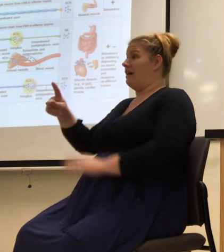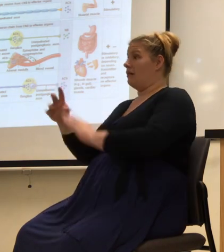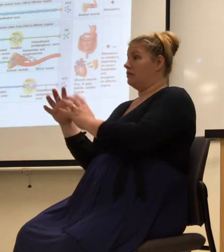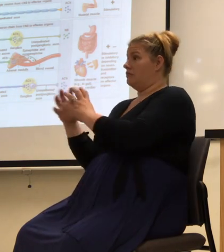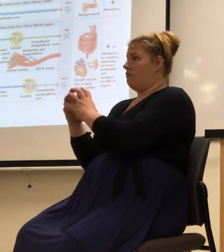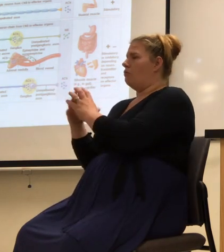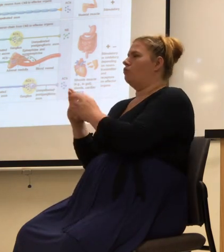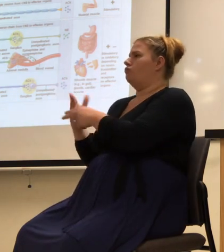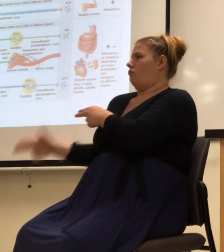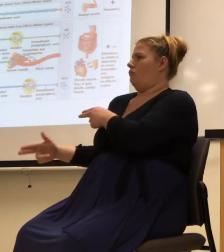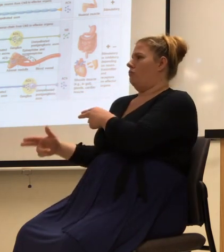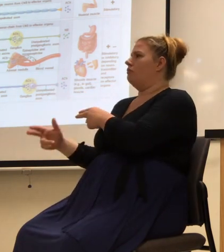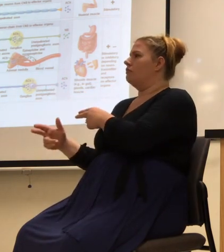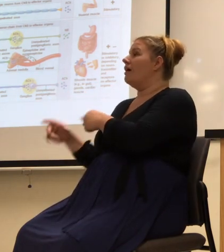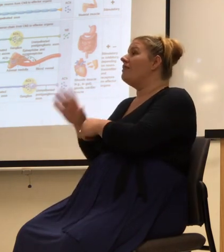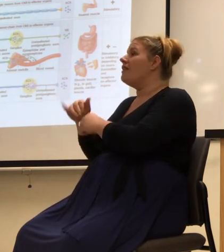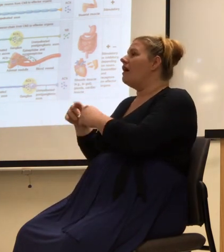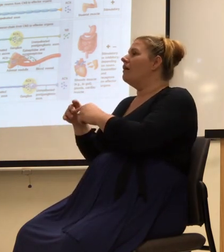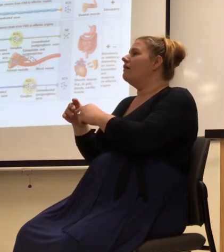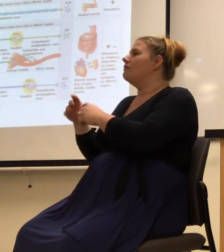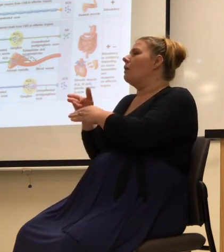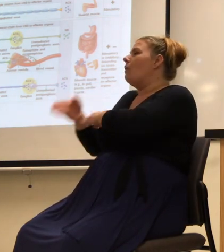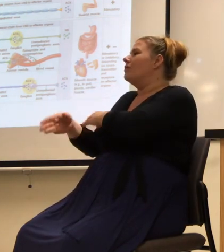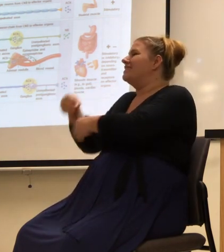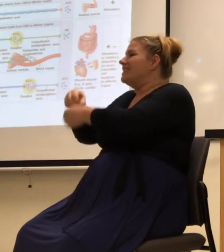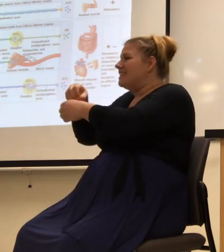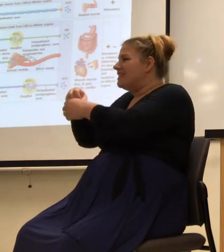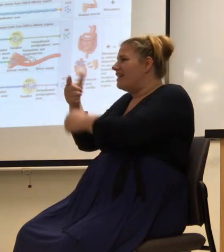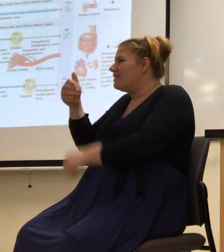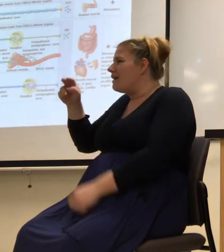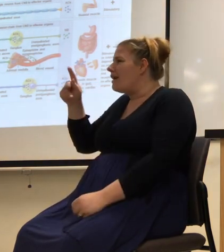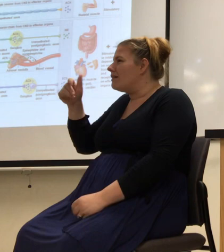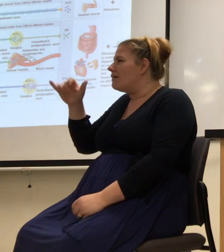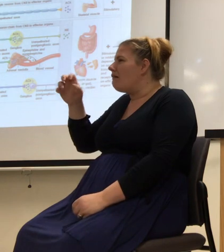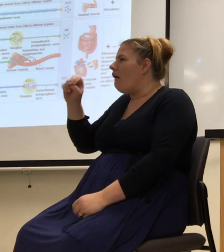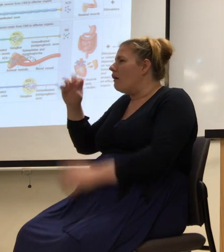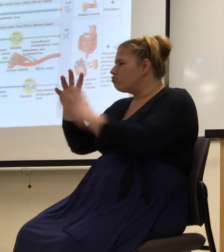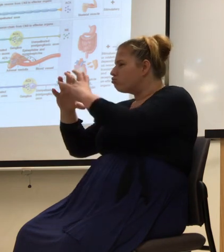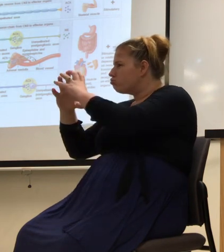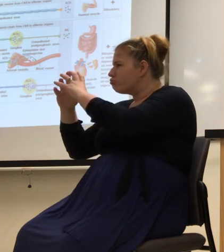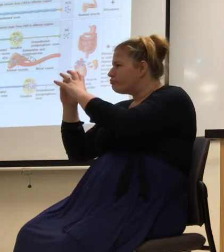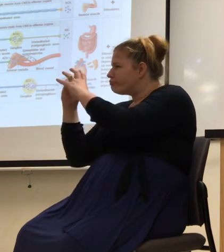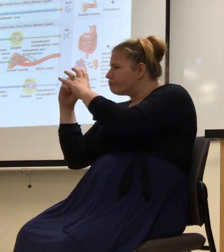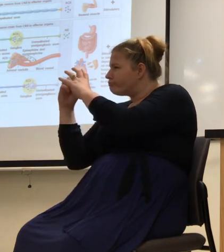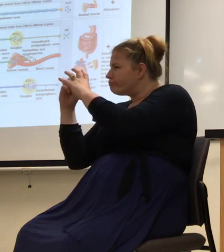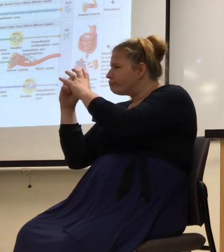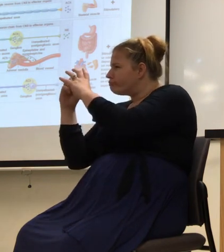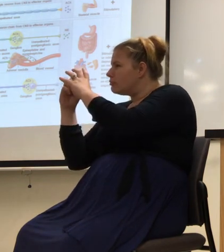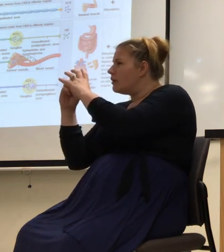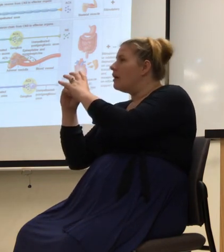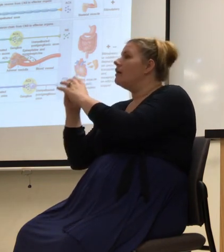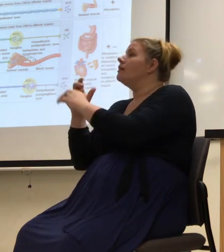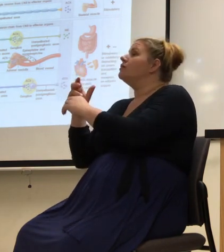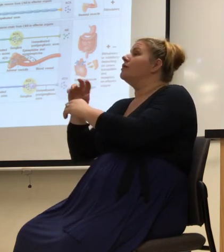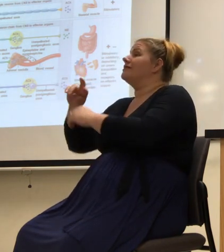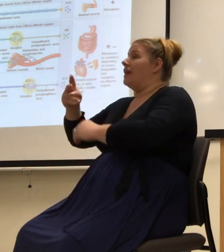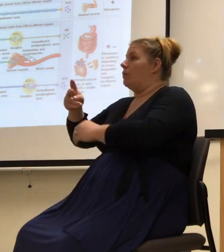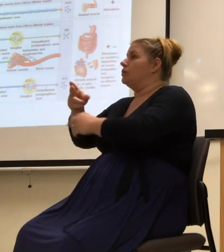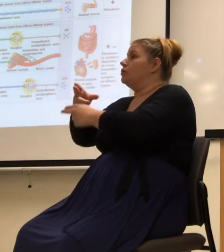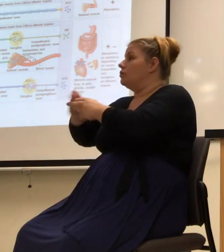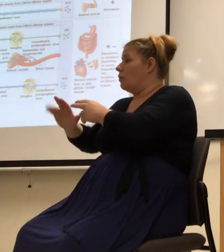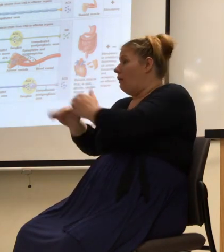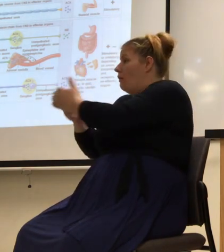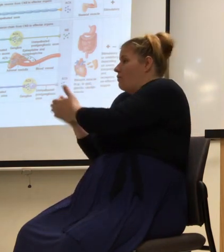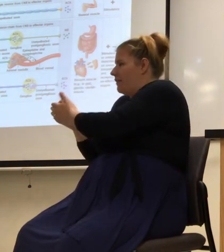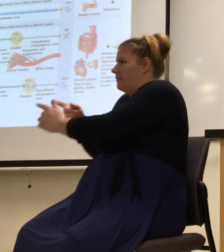Here's the post inside a ganglion. Second one short, when it gets to the target. First one long,